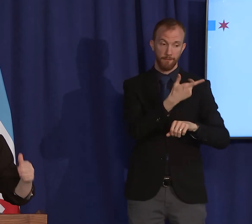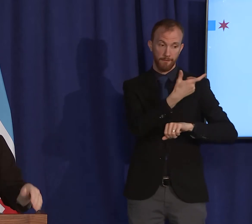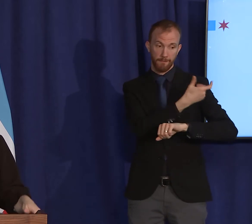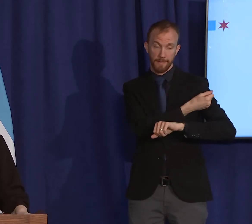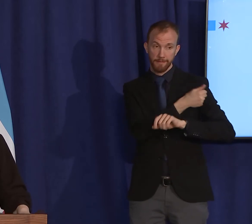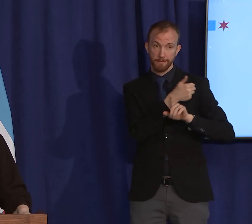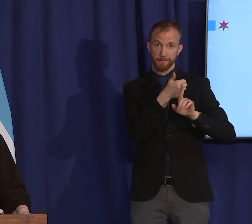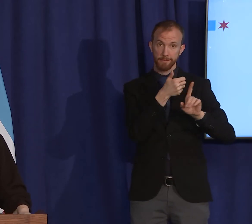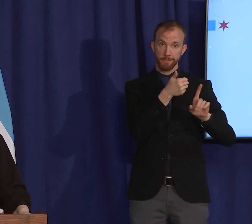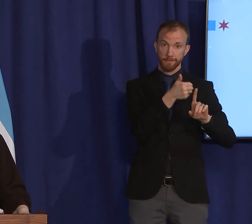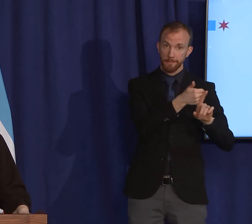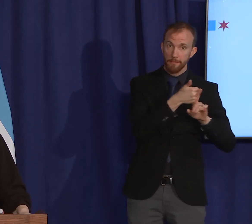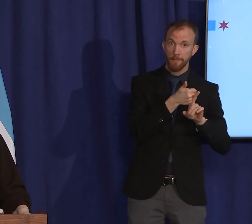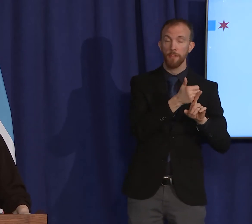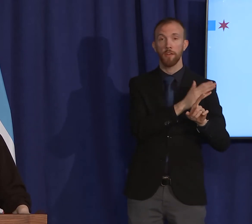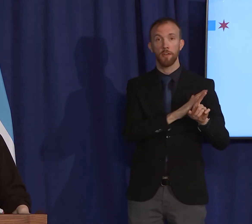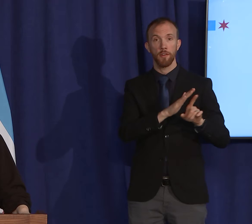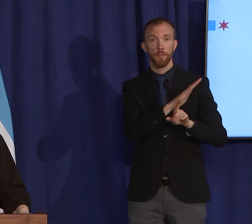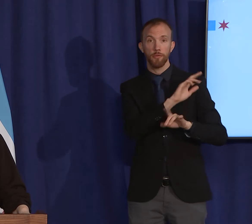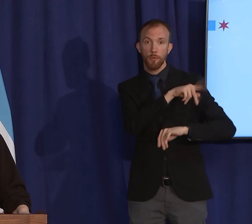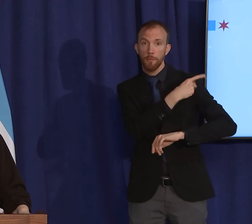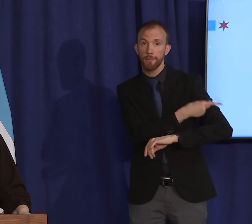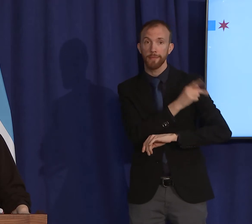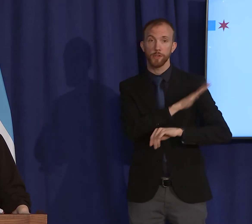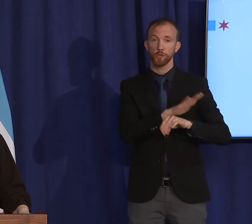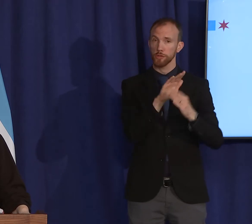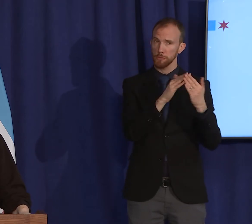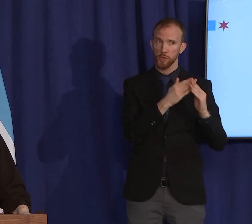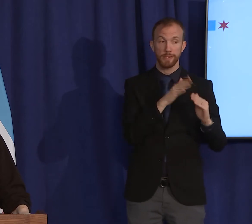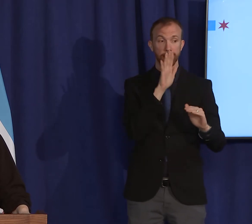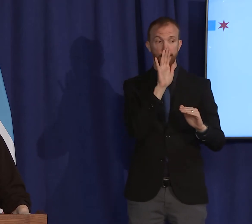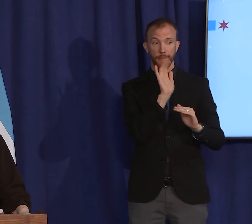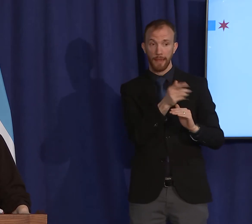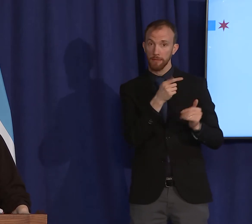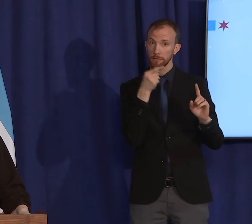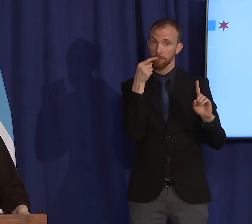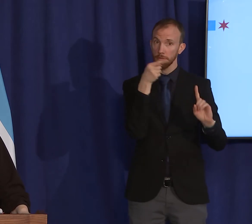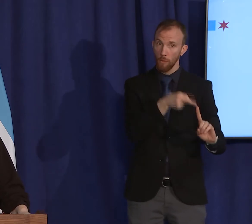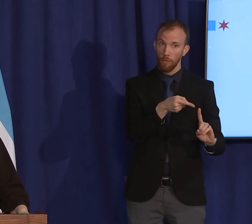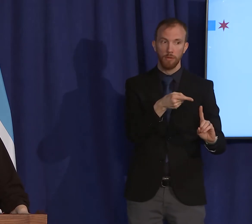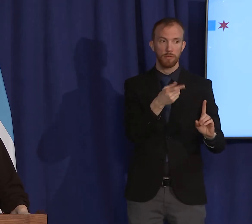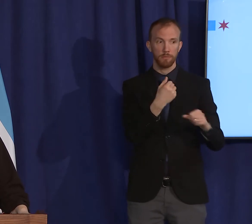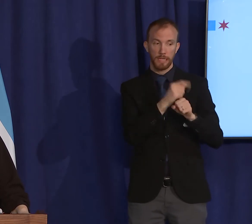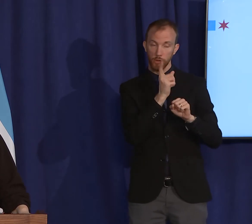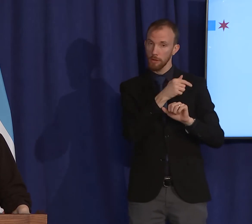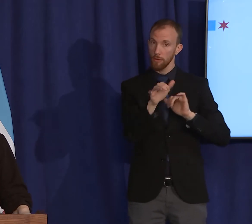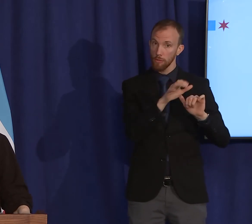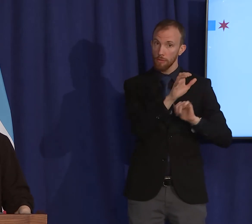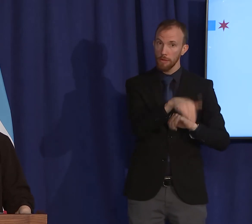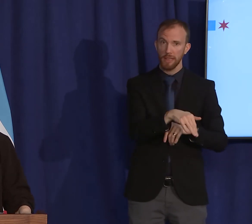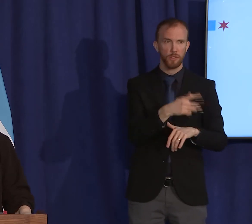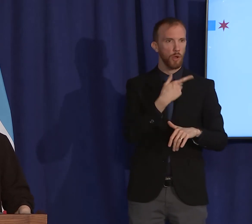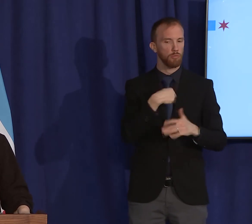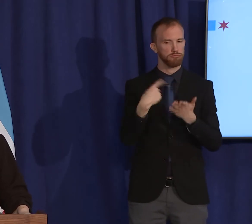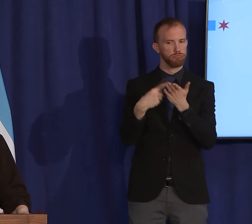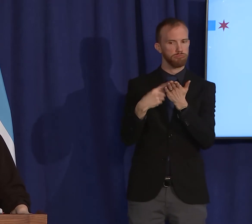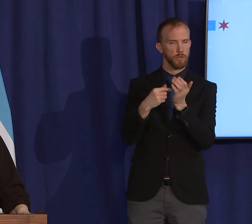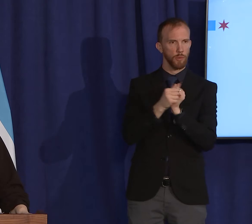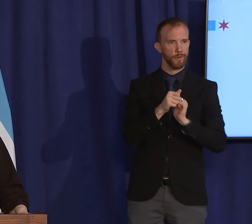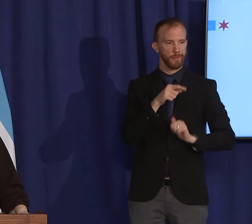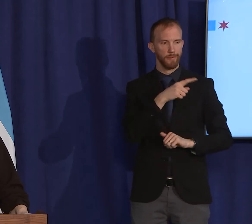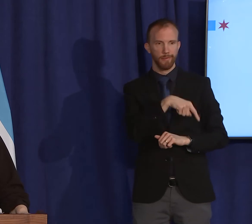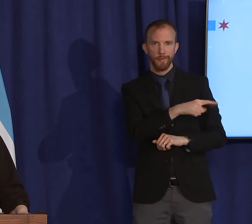their own community, which of course is the goal of every hospital in Chicago. We have been in communication with the board there about